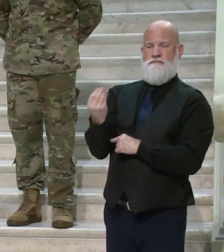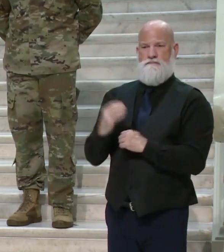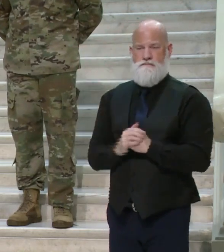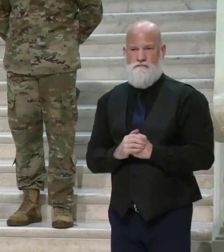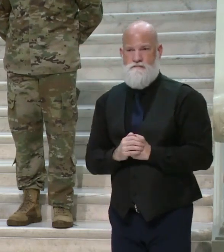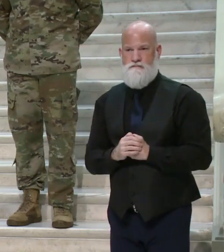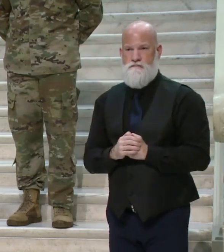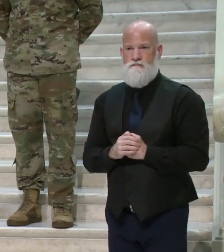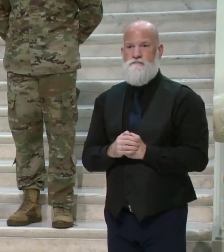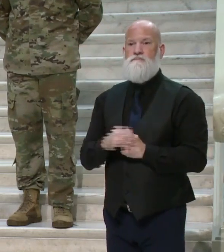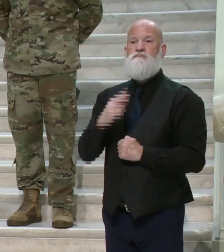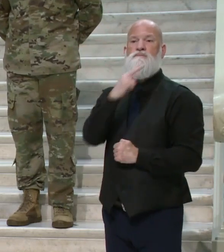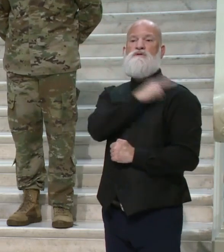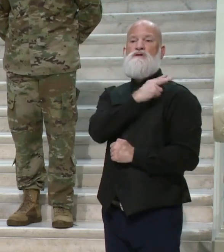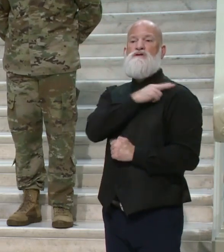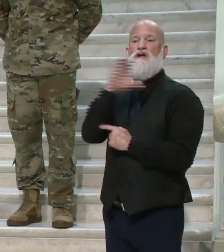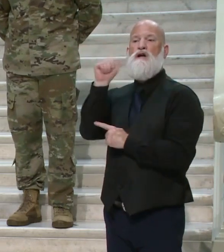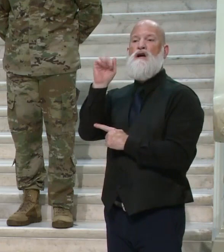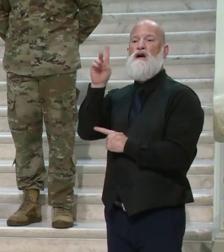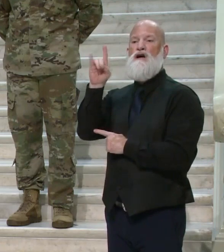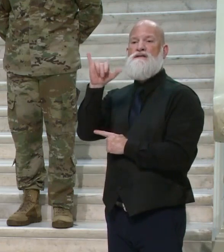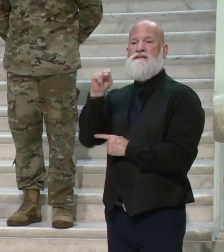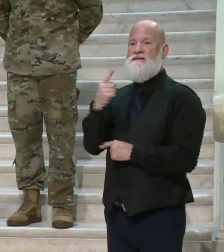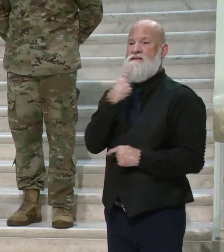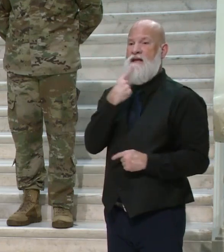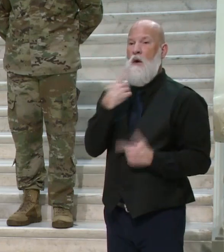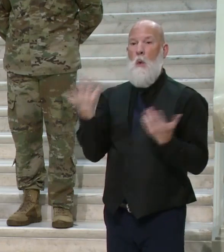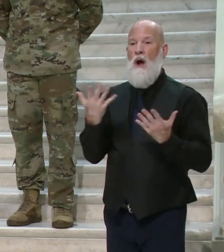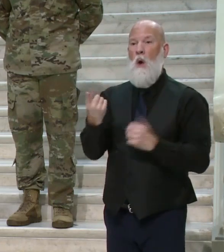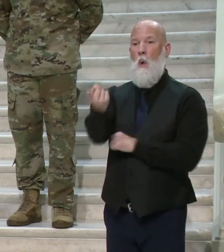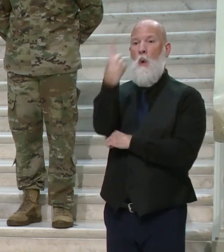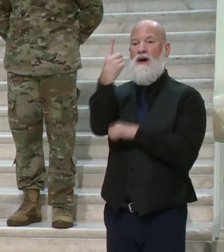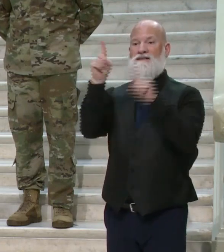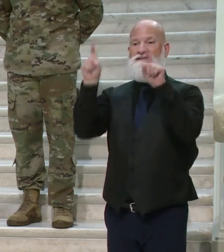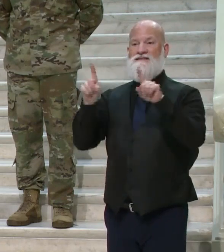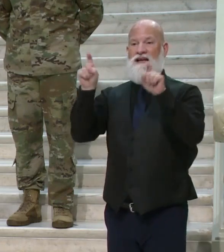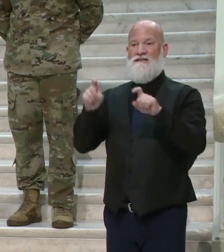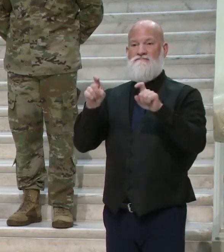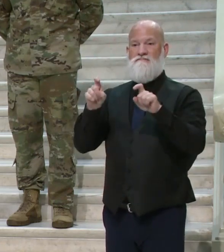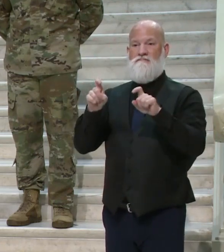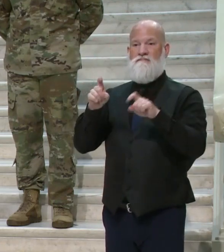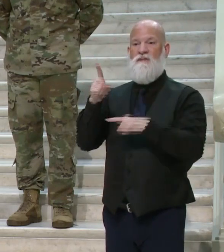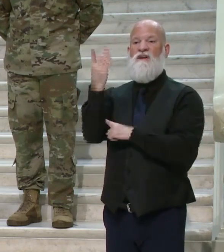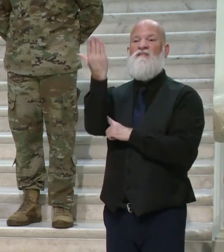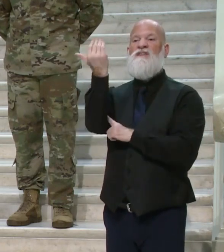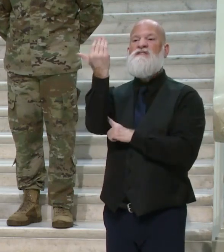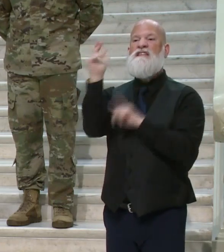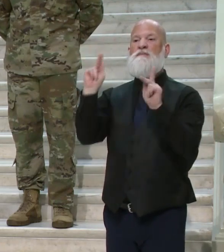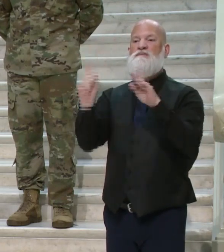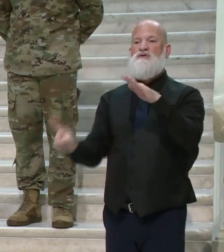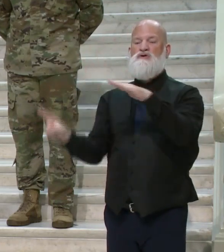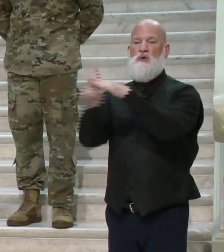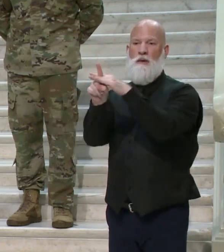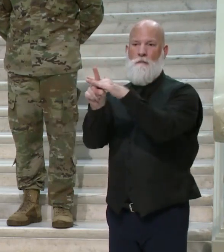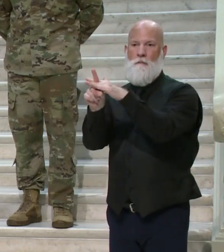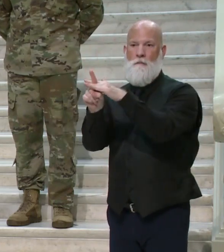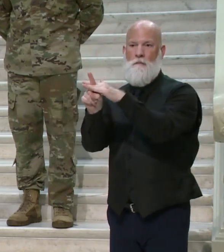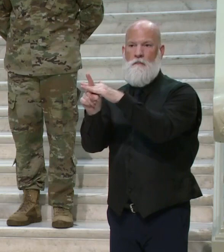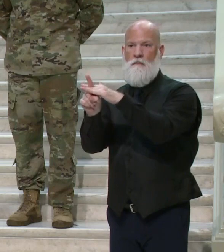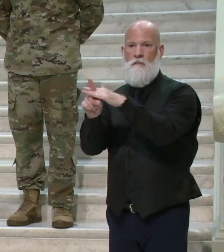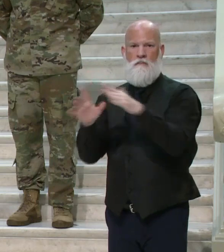General Cardin could talk about this, but we had one test site where we only had like 15 people show up. So we're going to try some different things